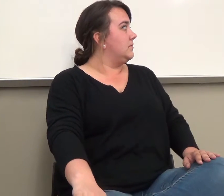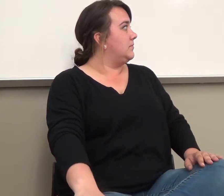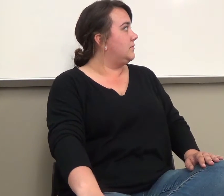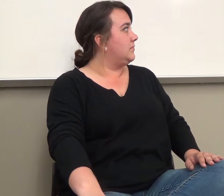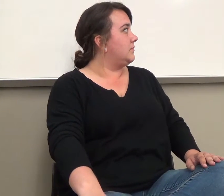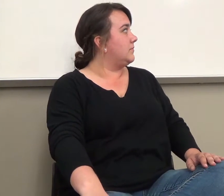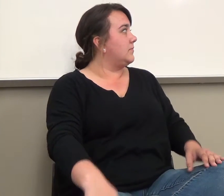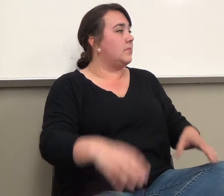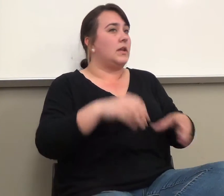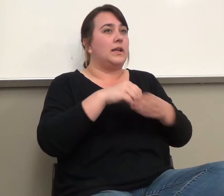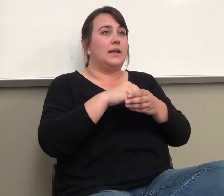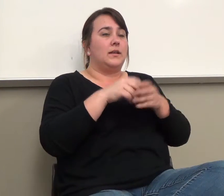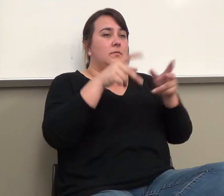in person